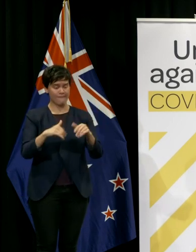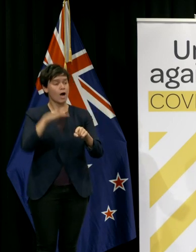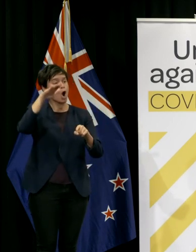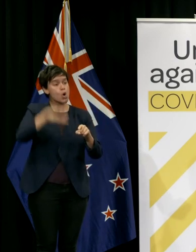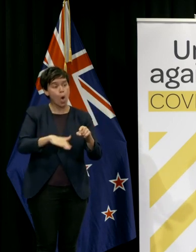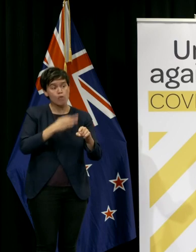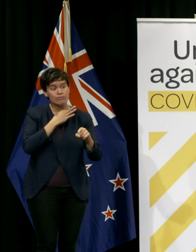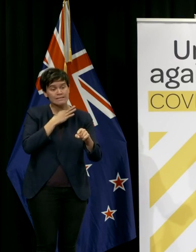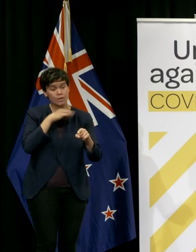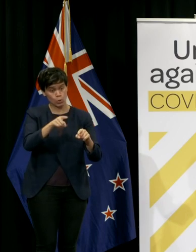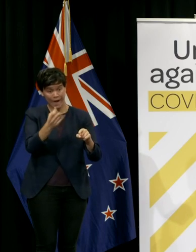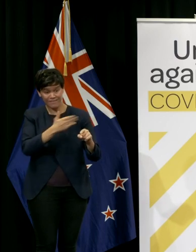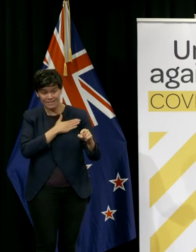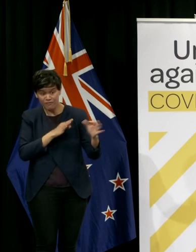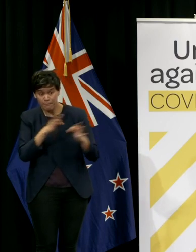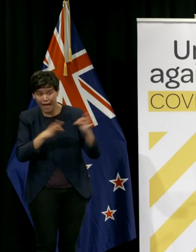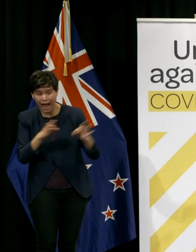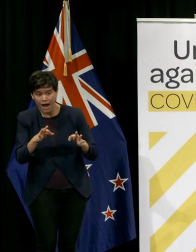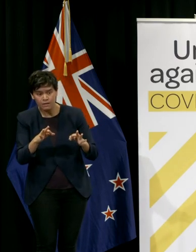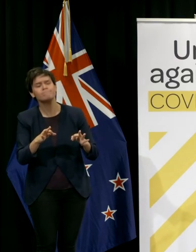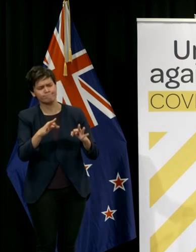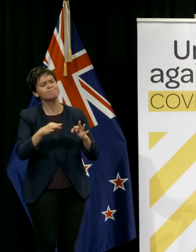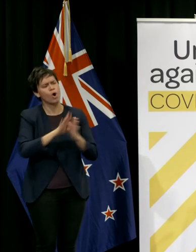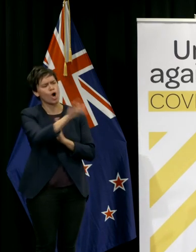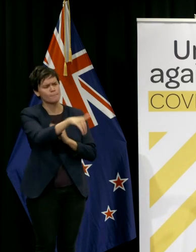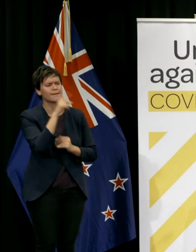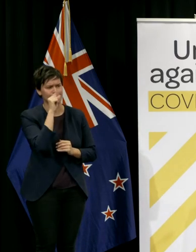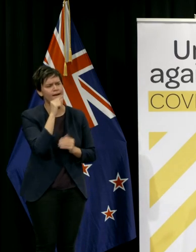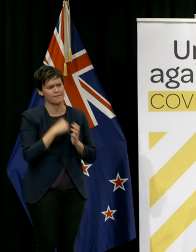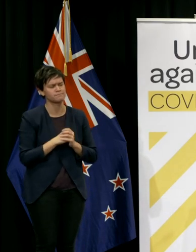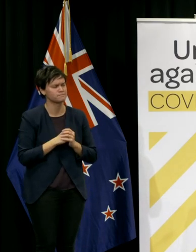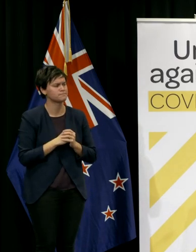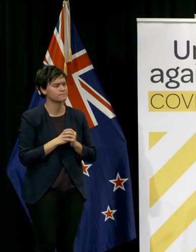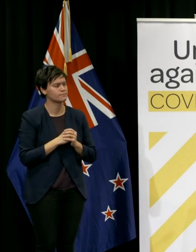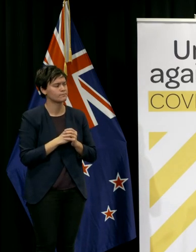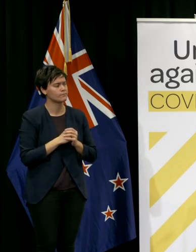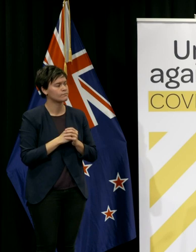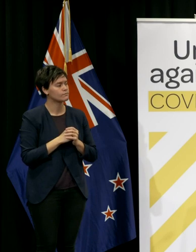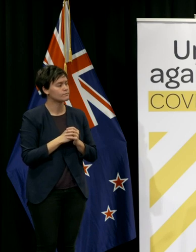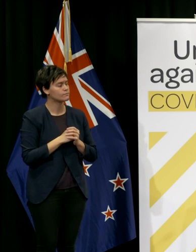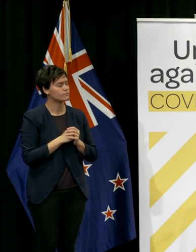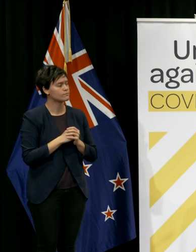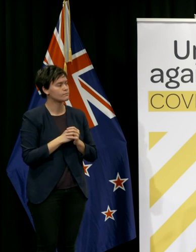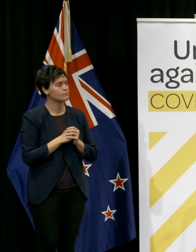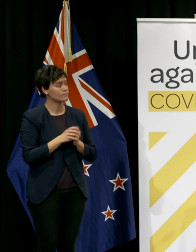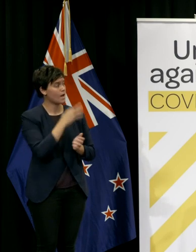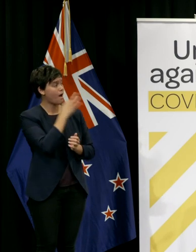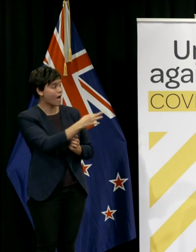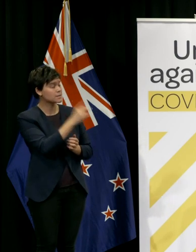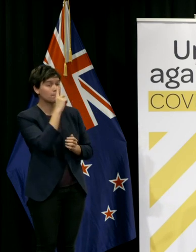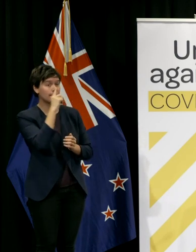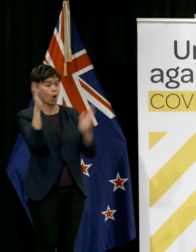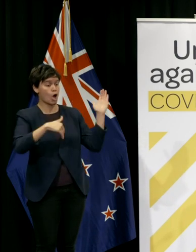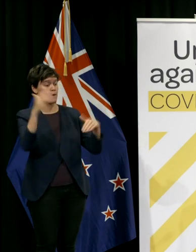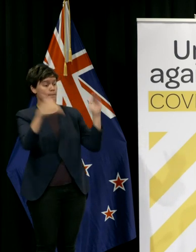clear, safe arrangement to go into. We have the three... now in this stage, people are returning, they're more likely to